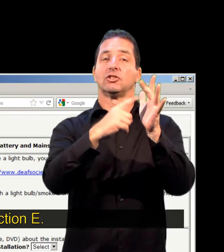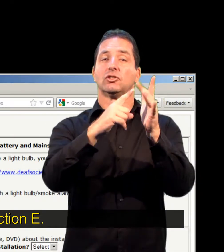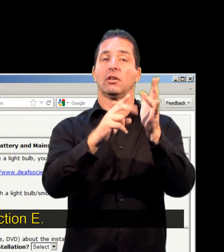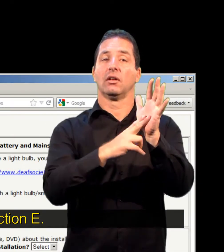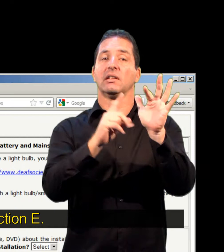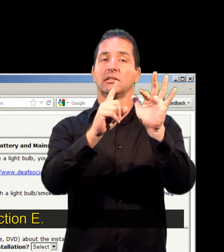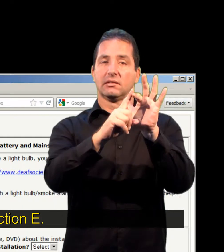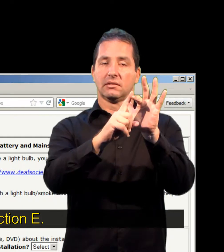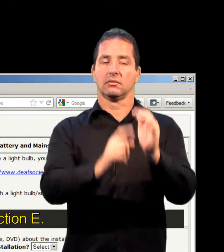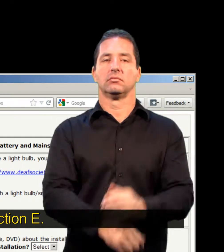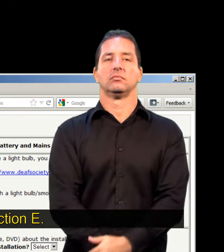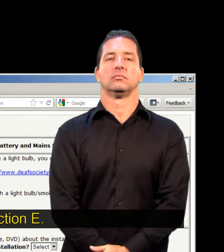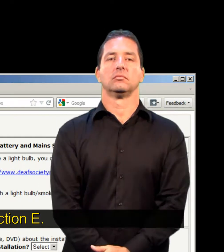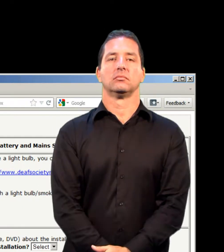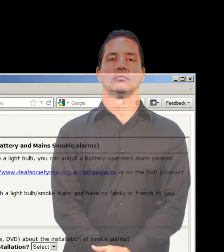Section E.